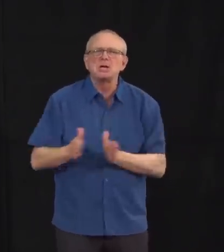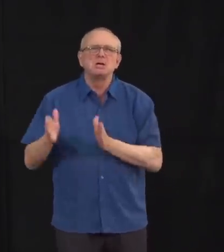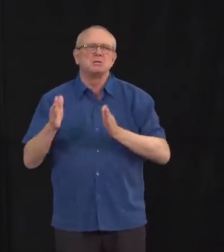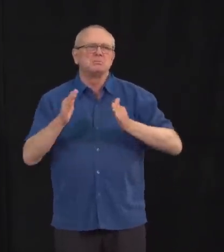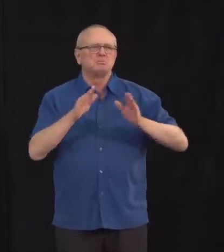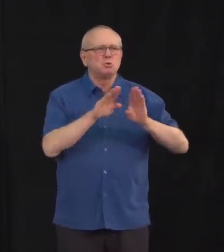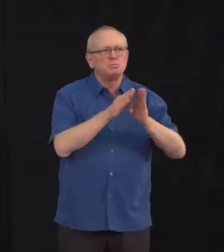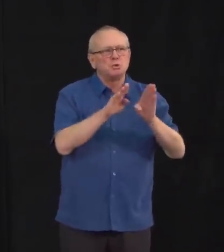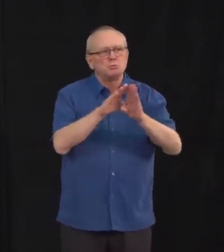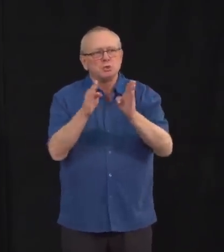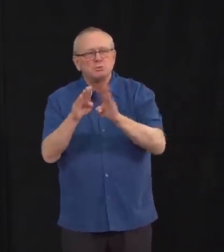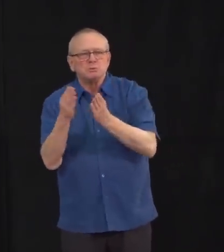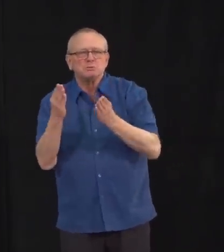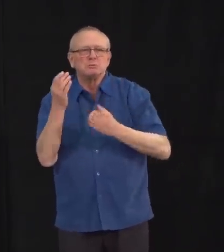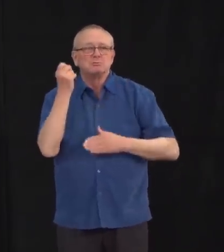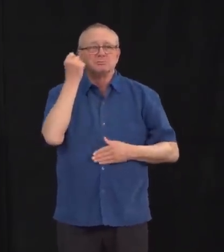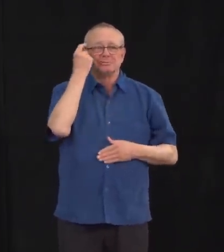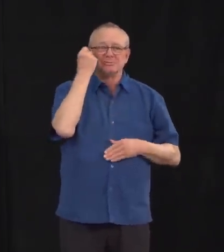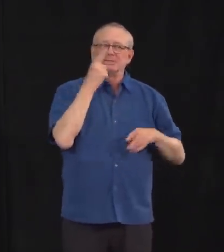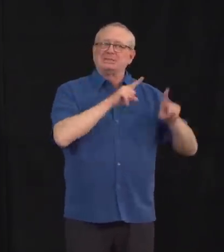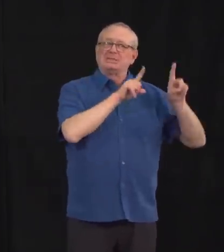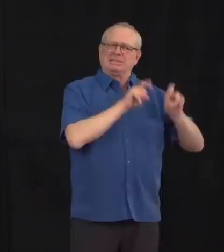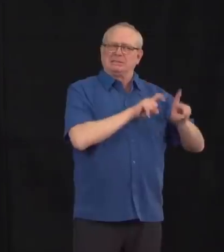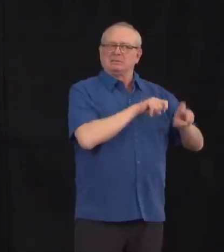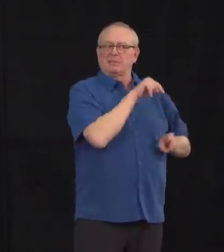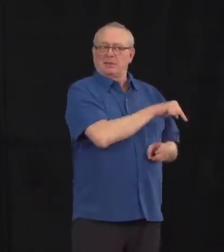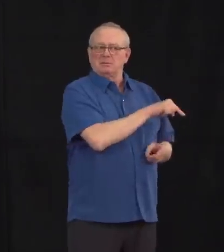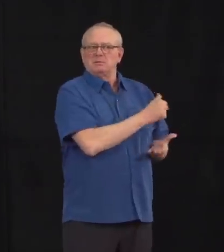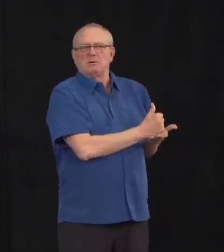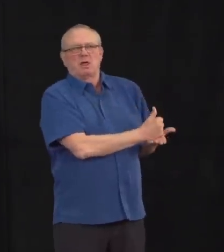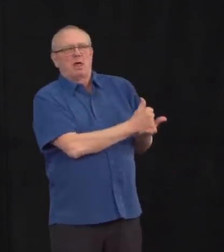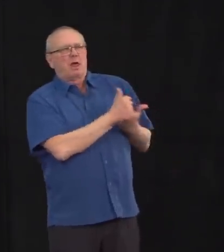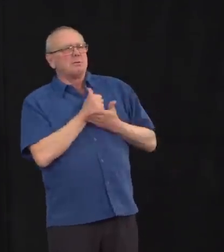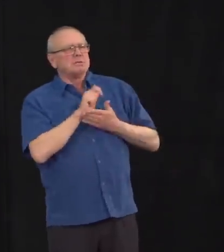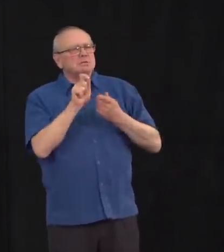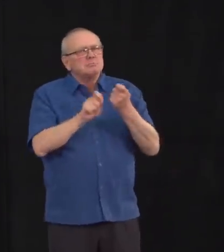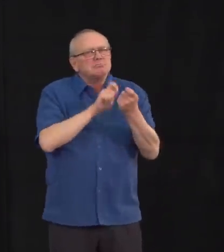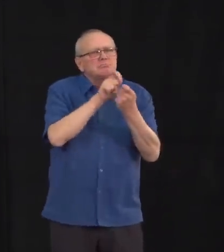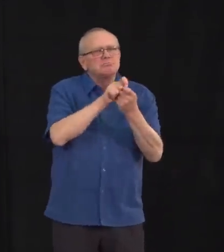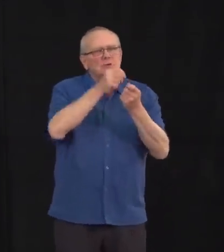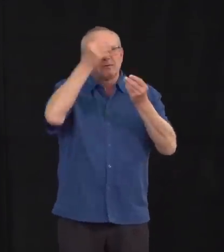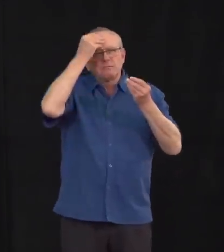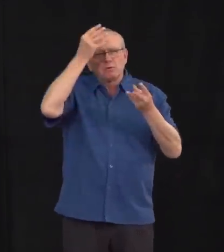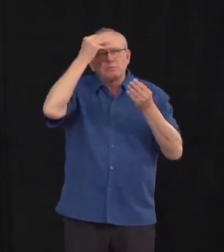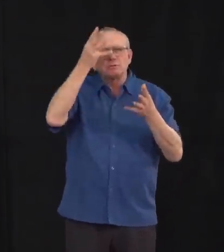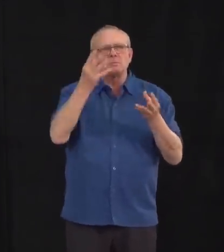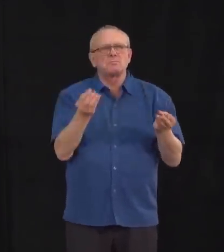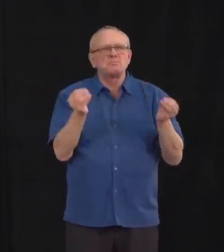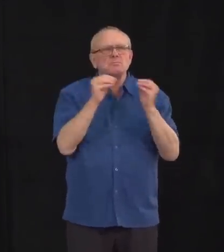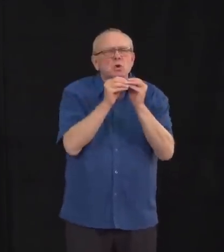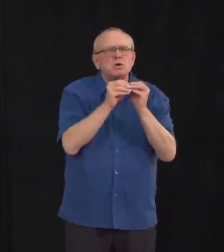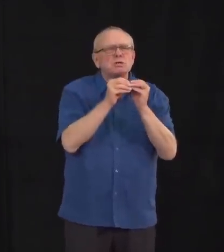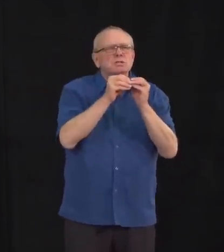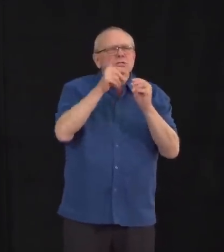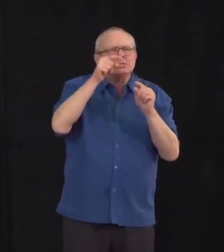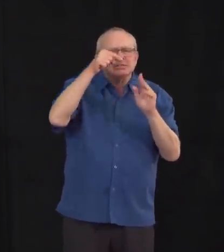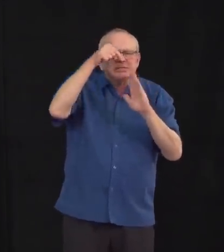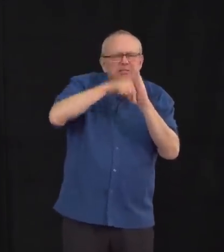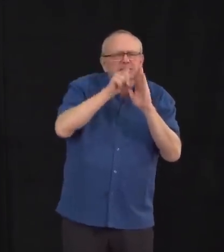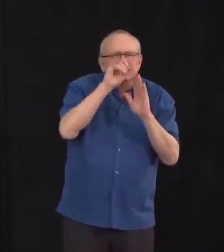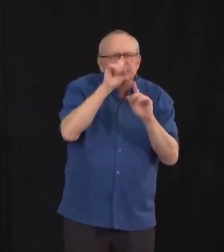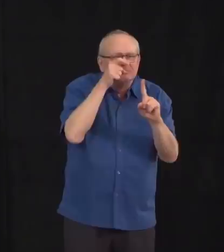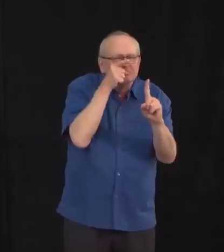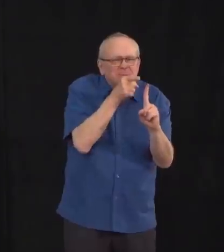possible. Testing gives us data that will inform our decisions as a province so that as restrictions are lifted